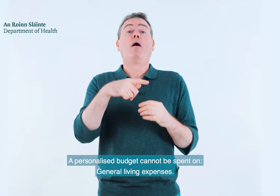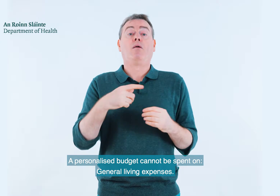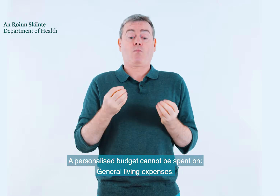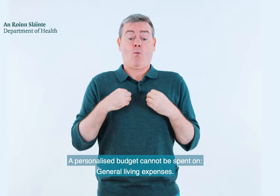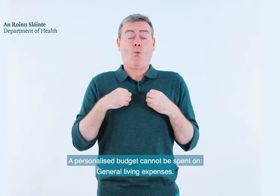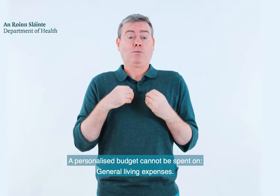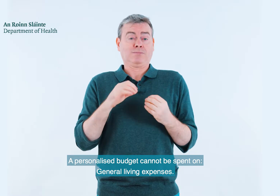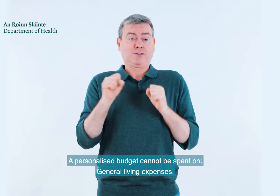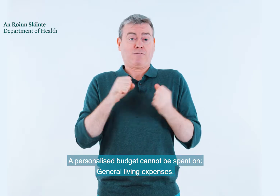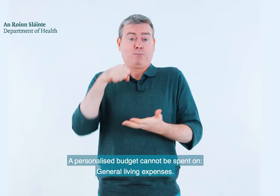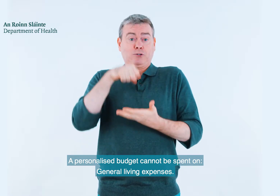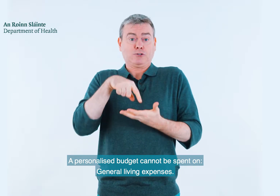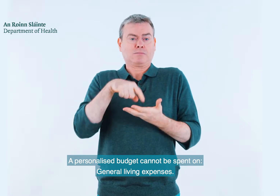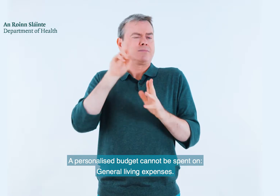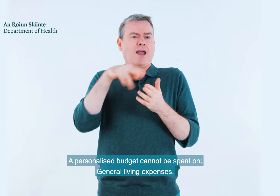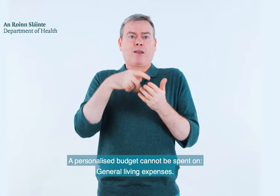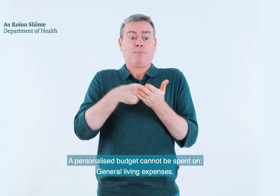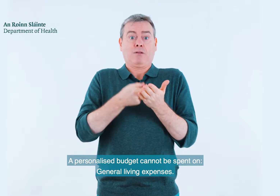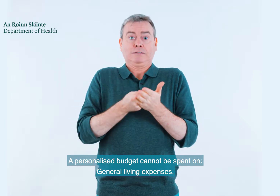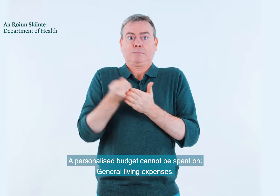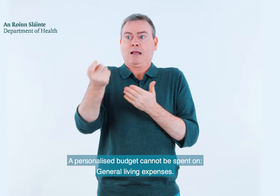cannot be spent on general living expenses.